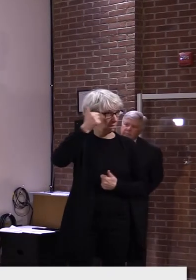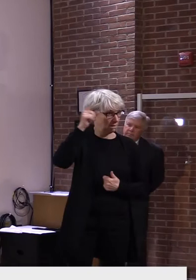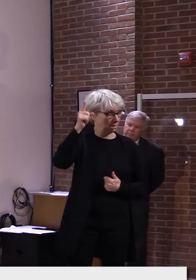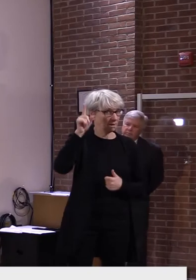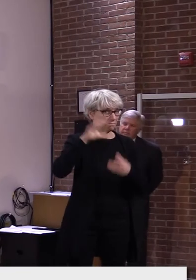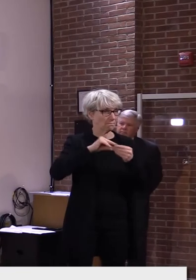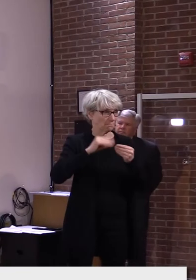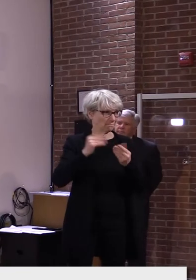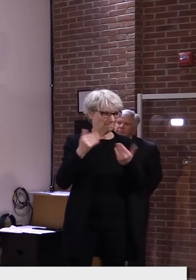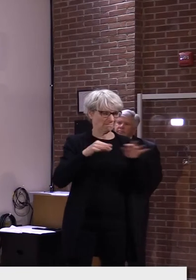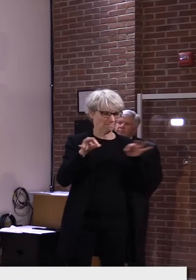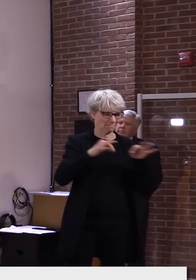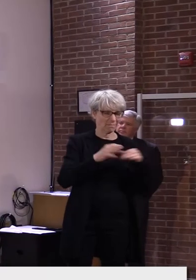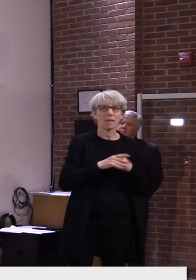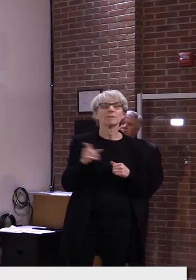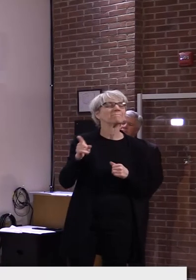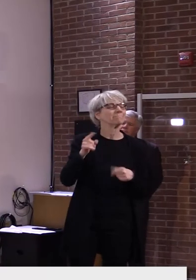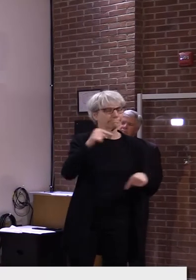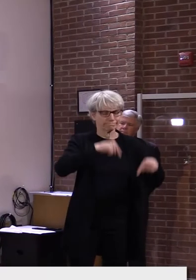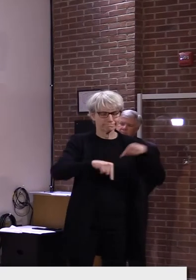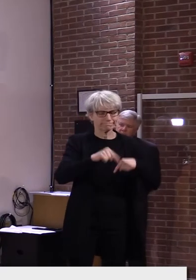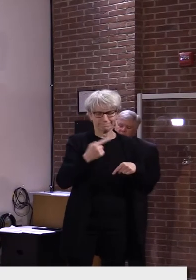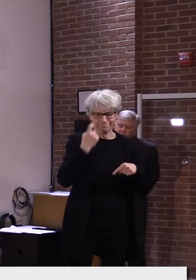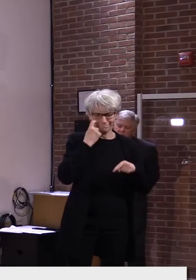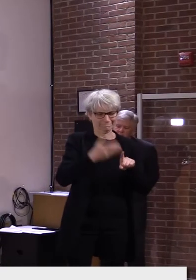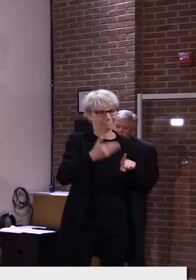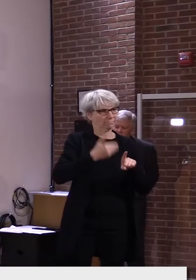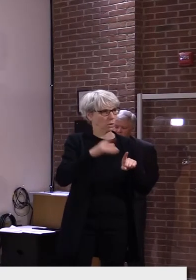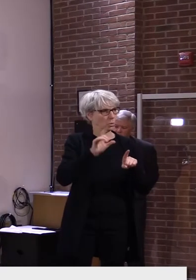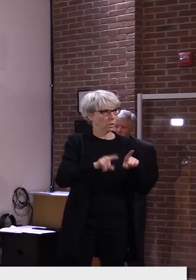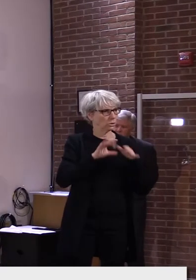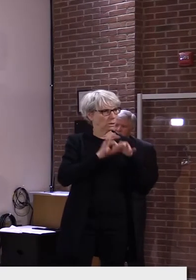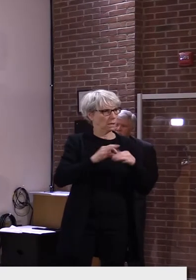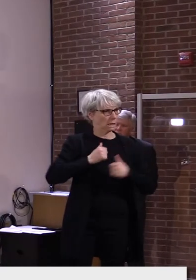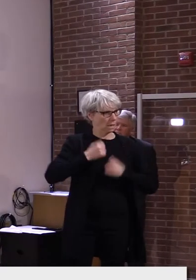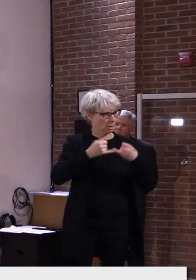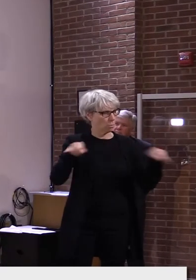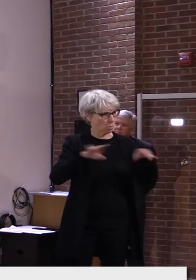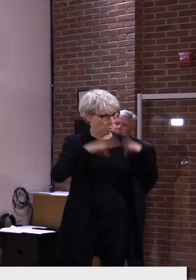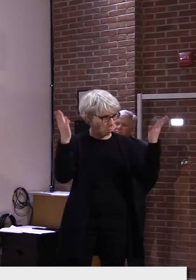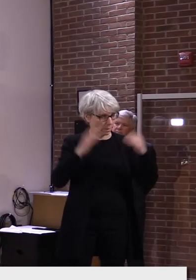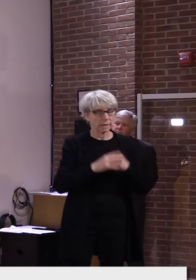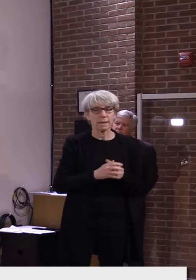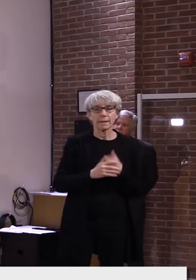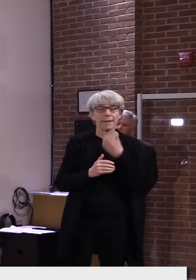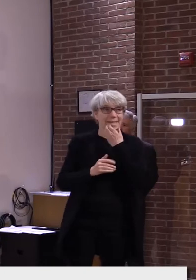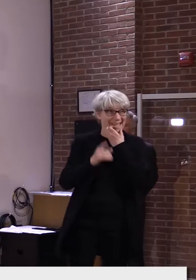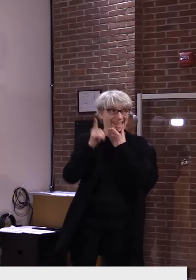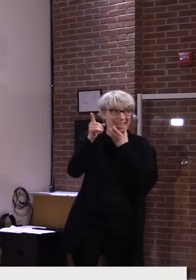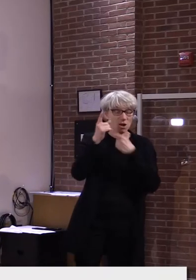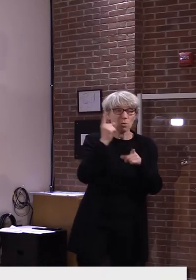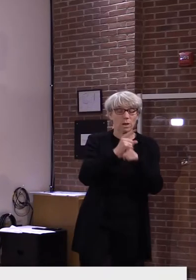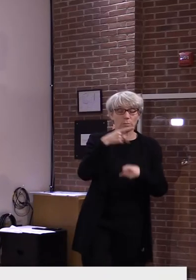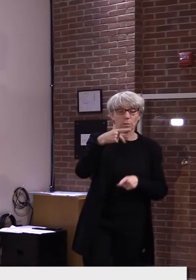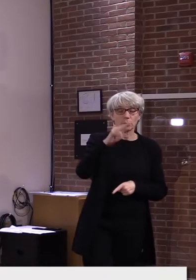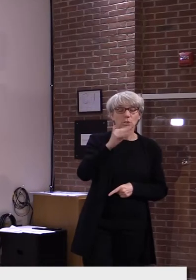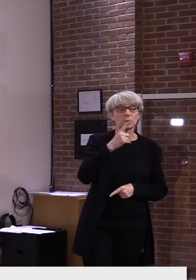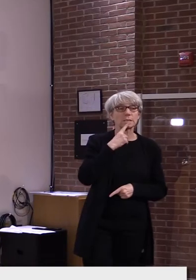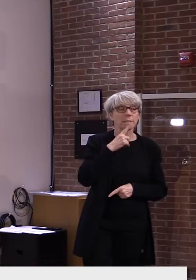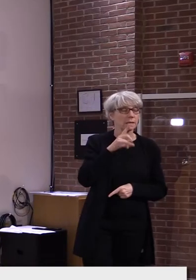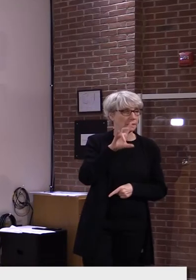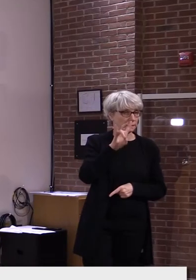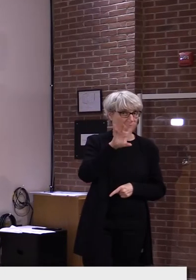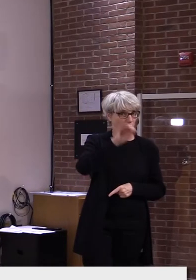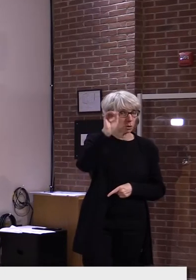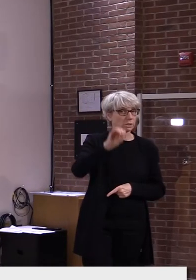Yeah, thank you, Governor. This goes back to Tom's question. So the Prime Minister did say that 75% of Canadians he wanted vaccinated, and previously